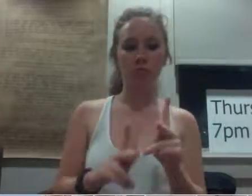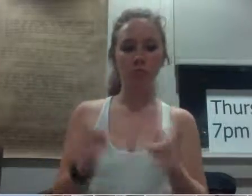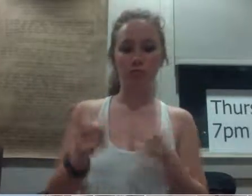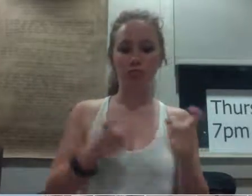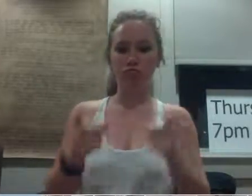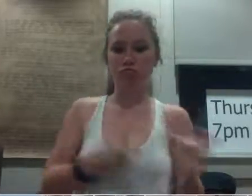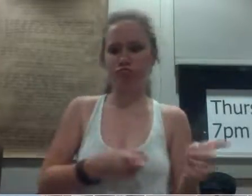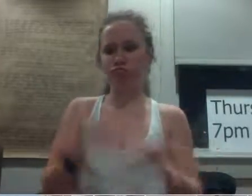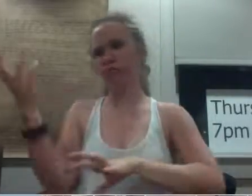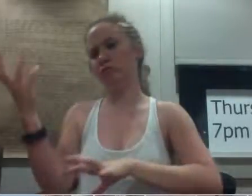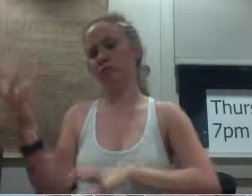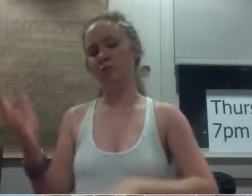Some people